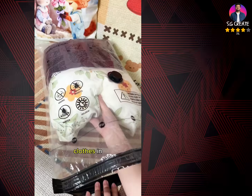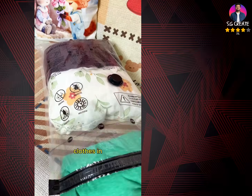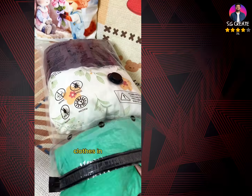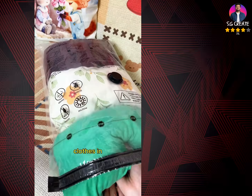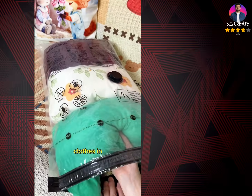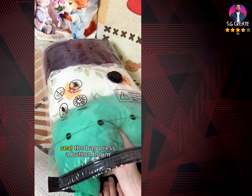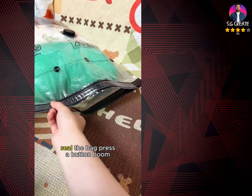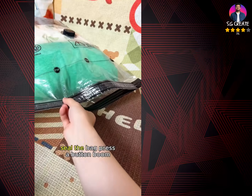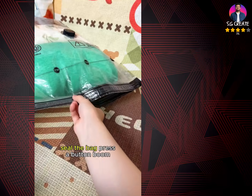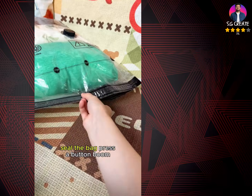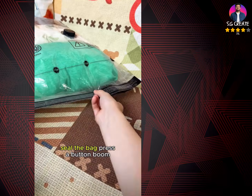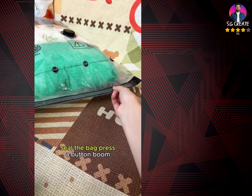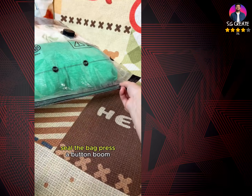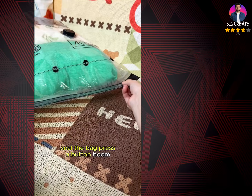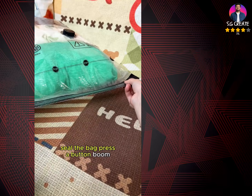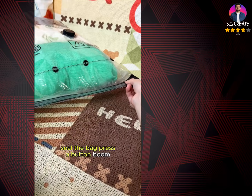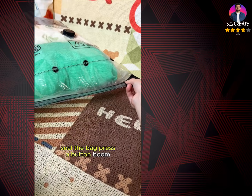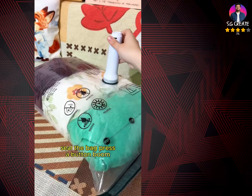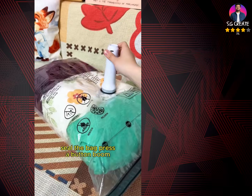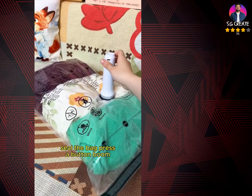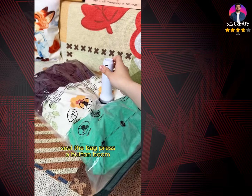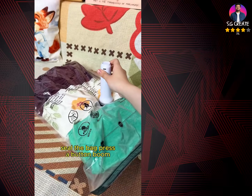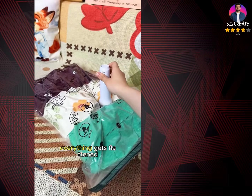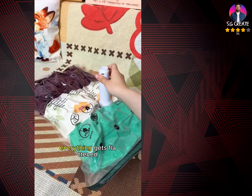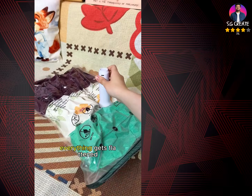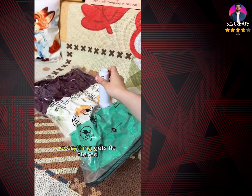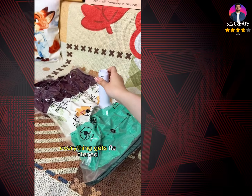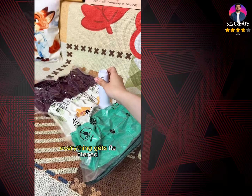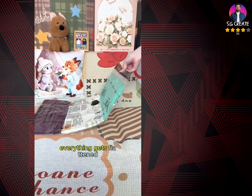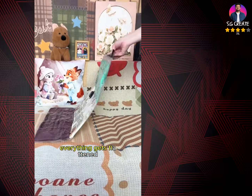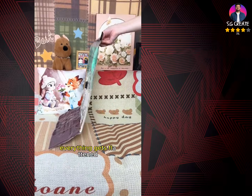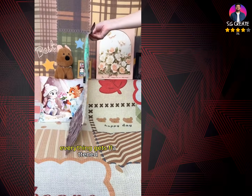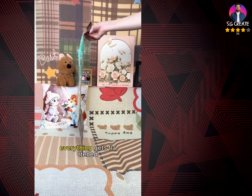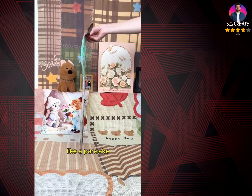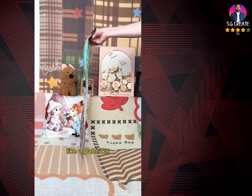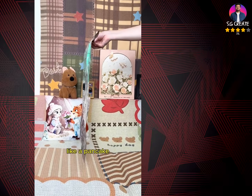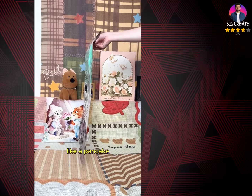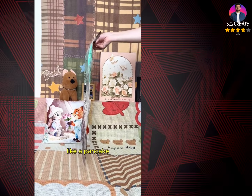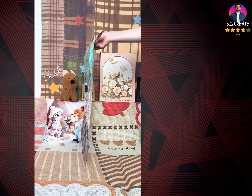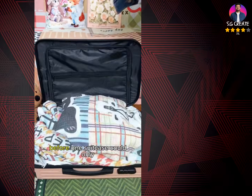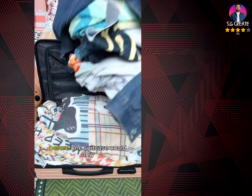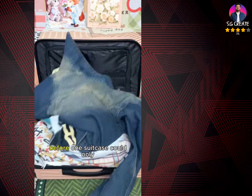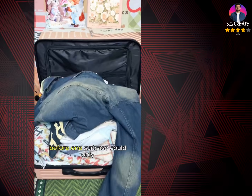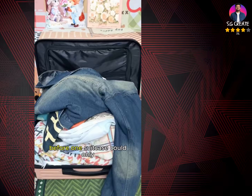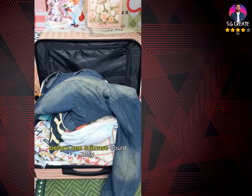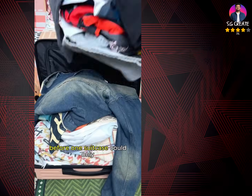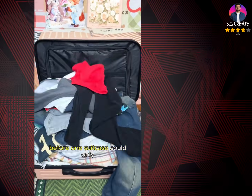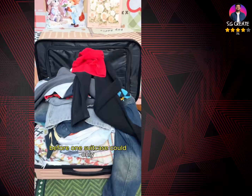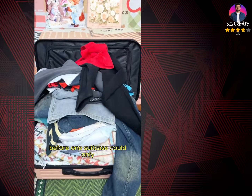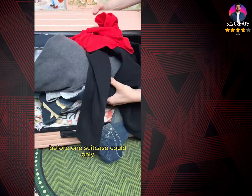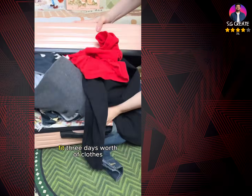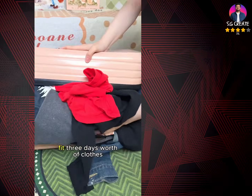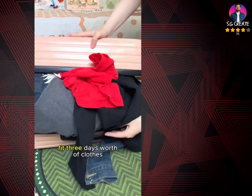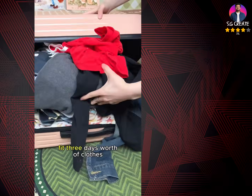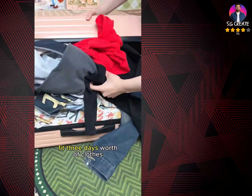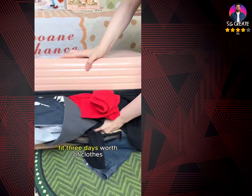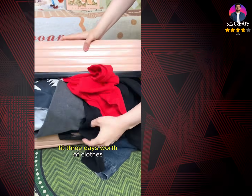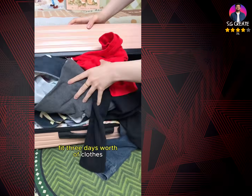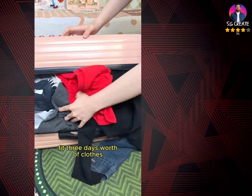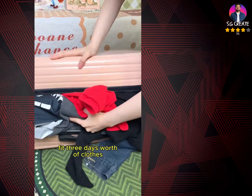is in, also seal a the bag, psychological press a component button, to this. boom, When you everything are gets flattened organized, like a your travel pancake. experience Before, is one suitcase inherently could only less fit stressful. 3 days worth of Vacuum